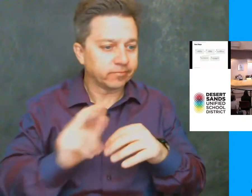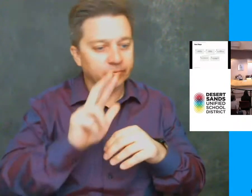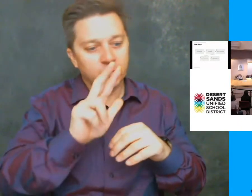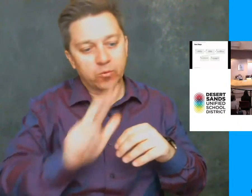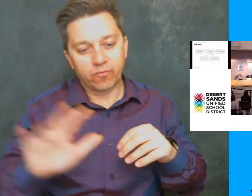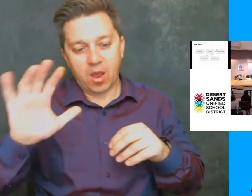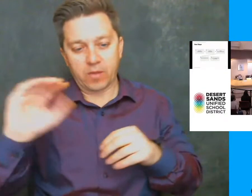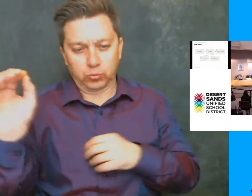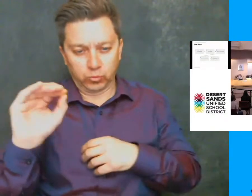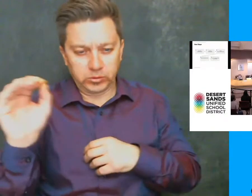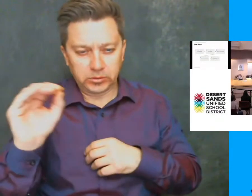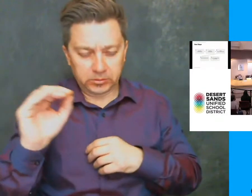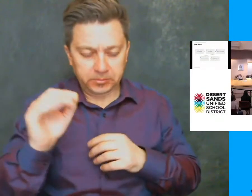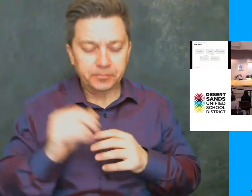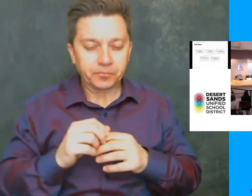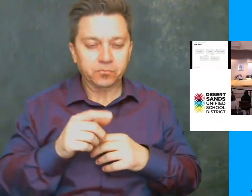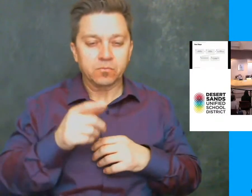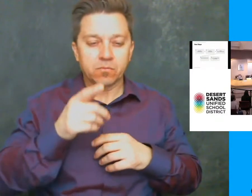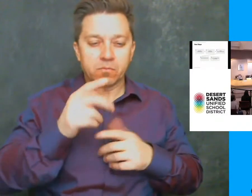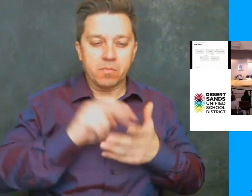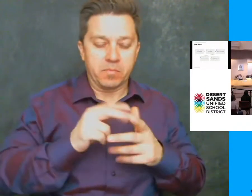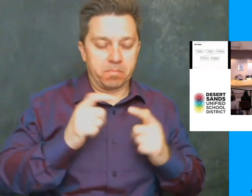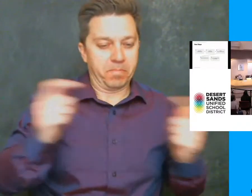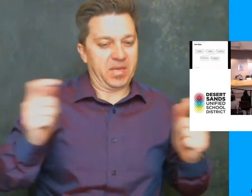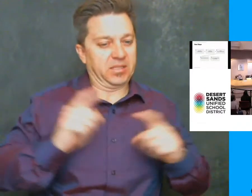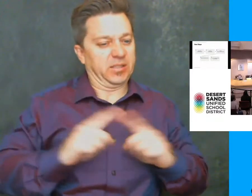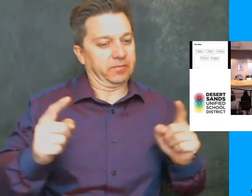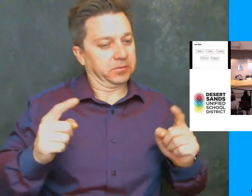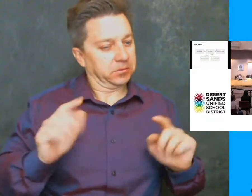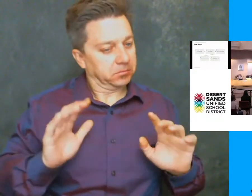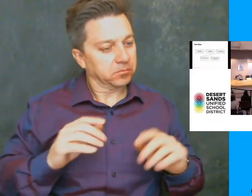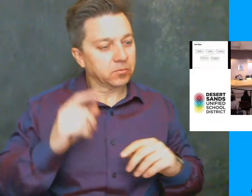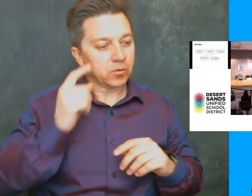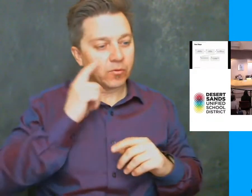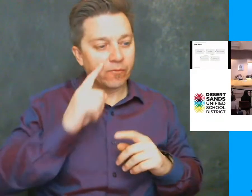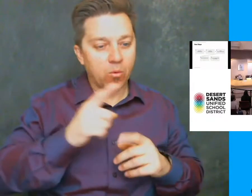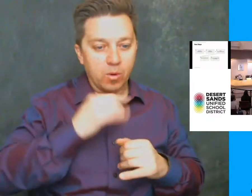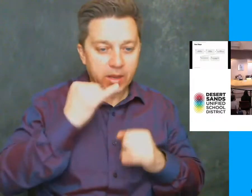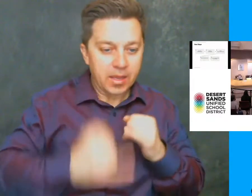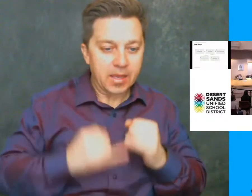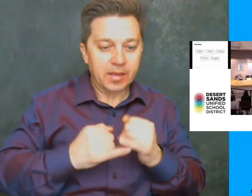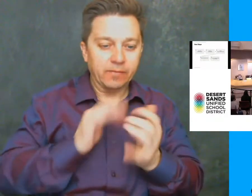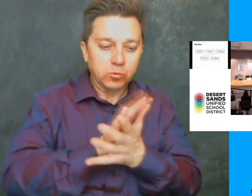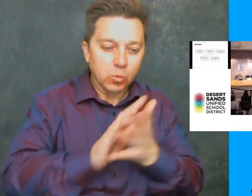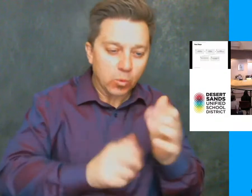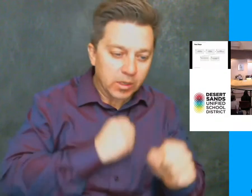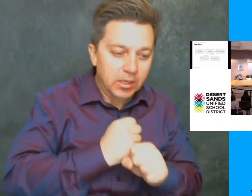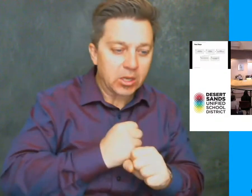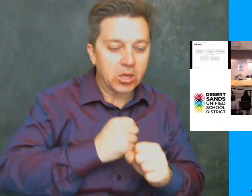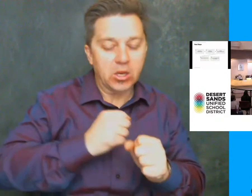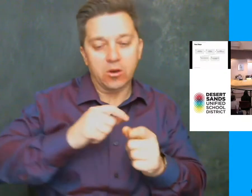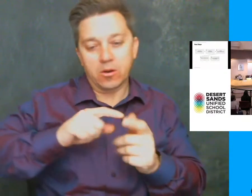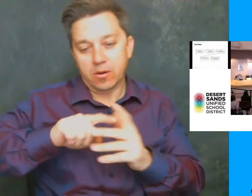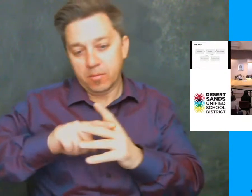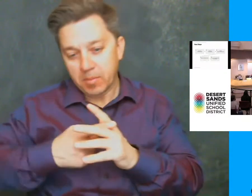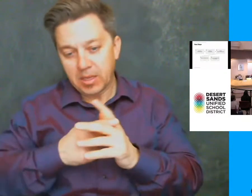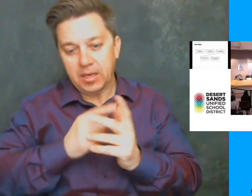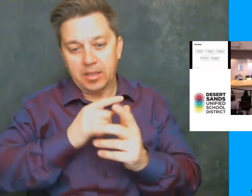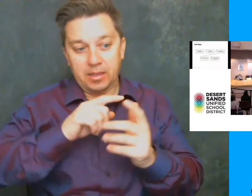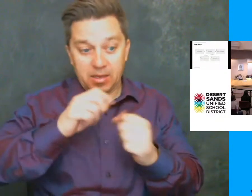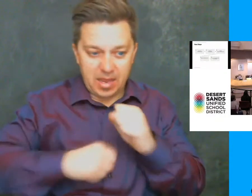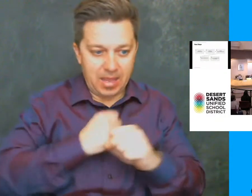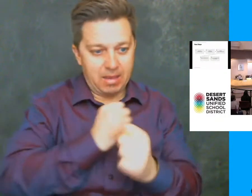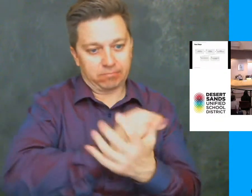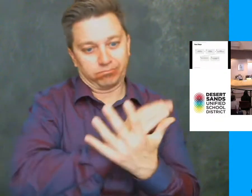3 to 5 degrees, and which makes a huge difference towards the end of the school year, beginning of the school year. But those are things that, you